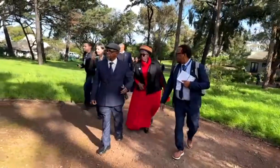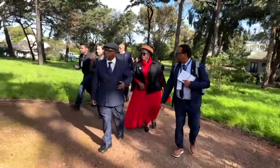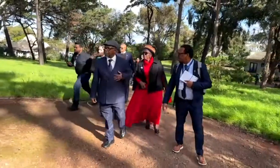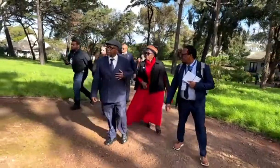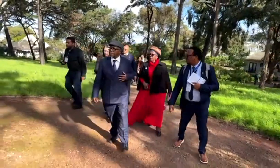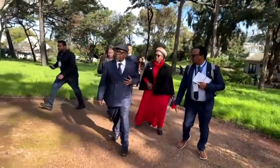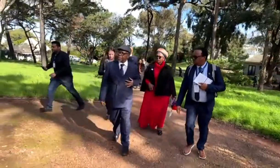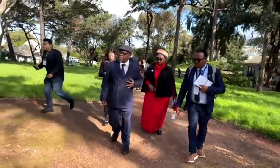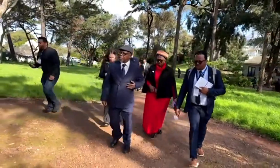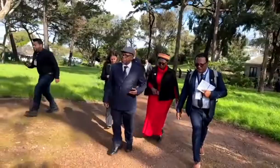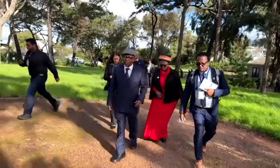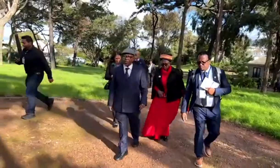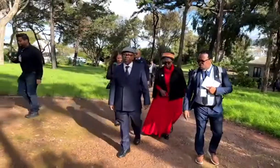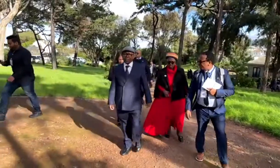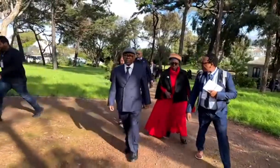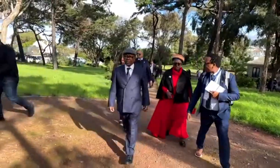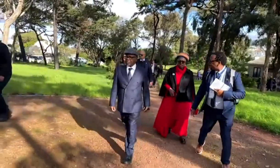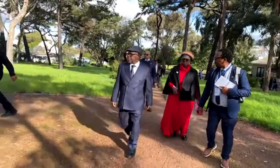the